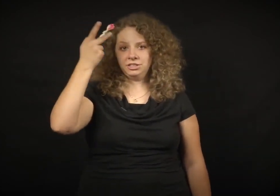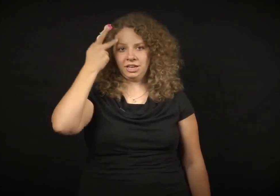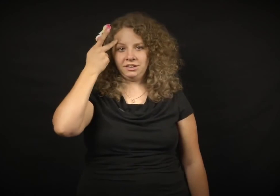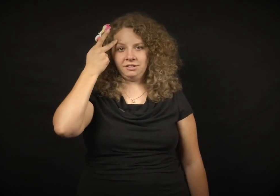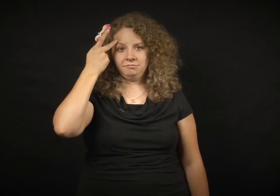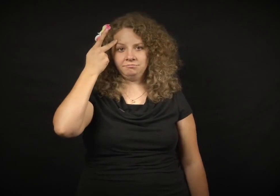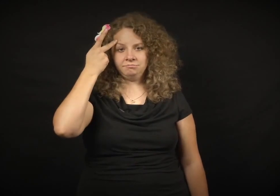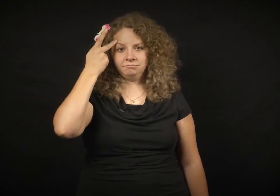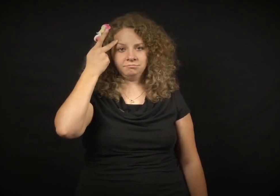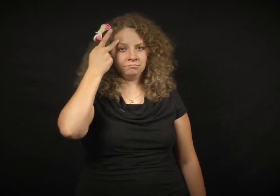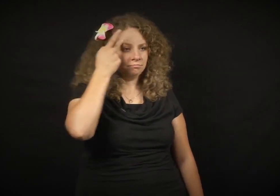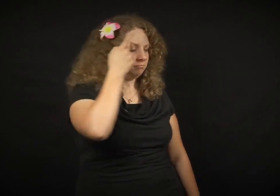Misunderstand.